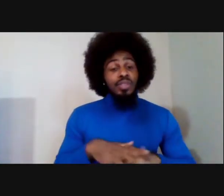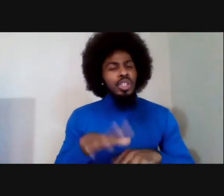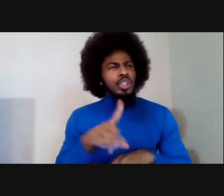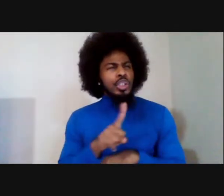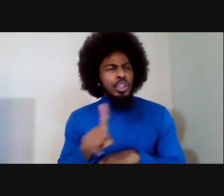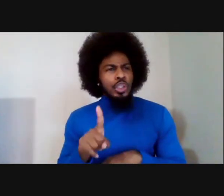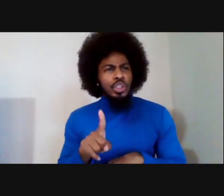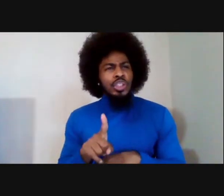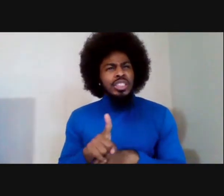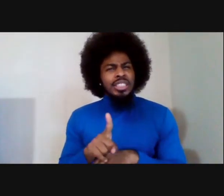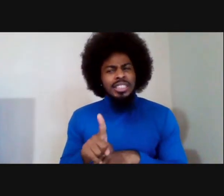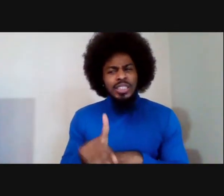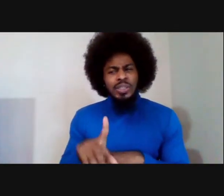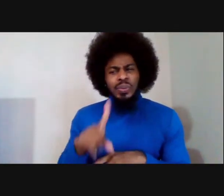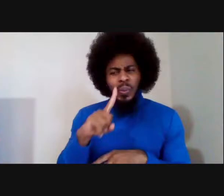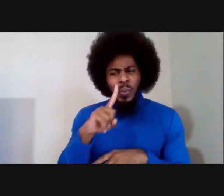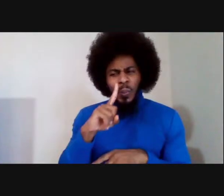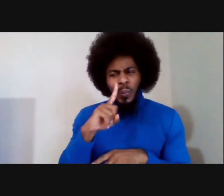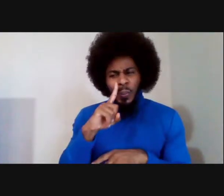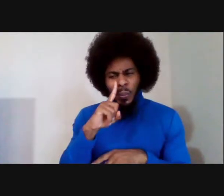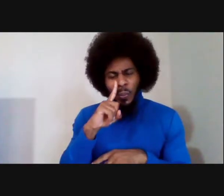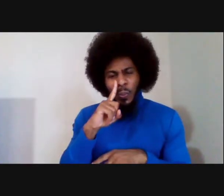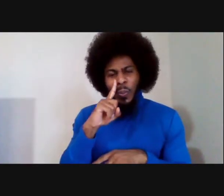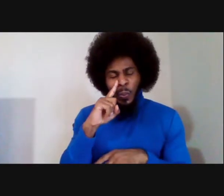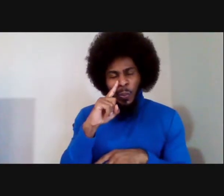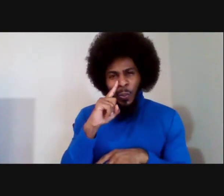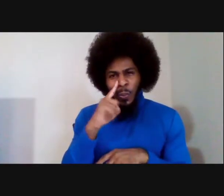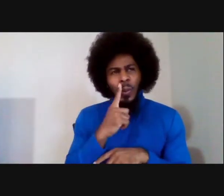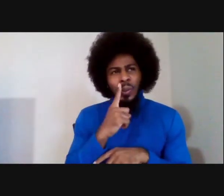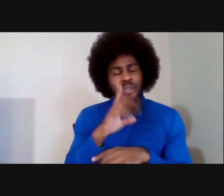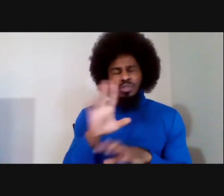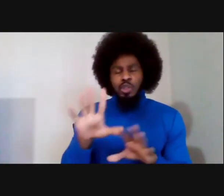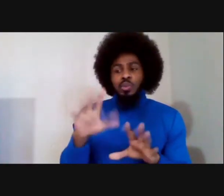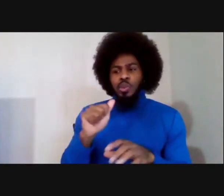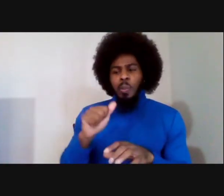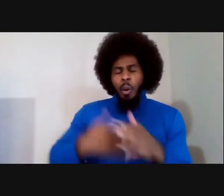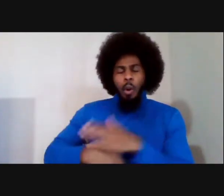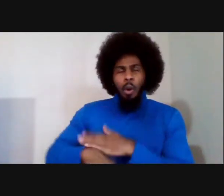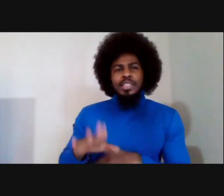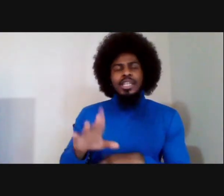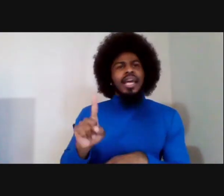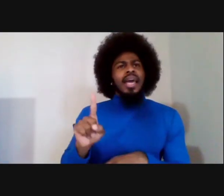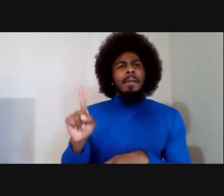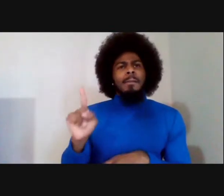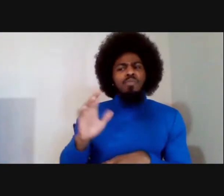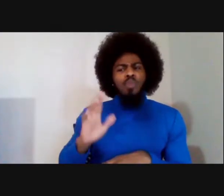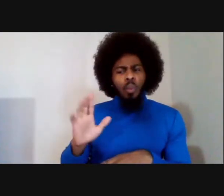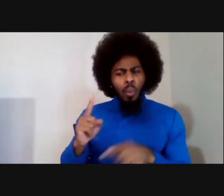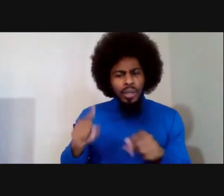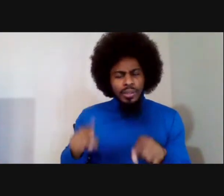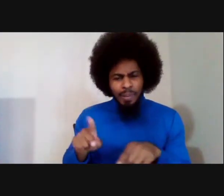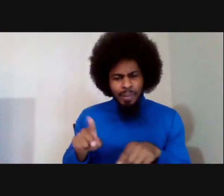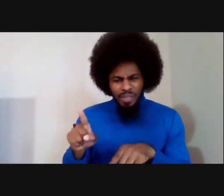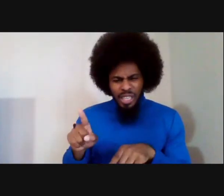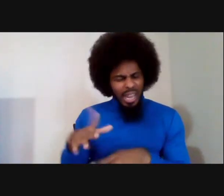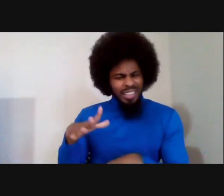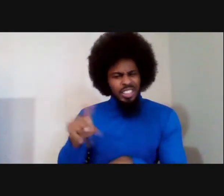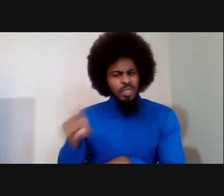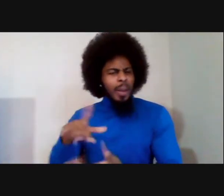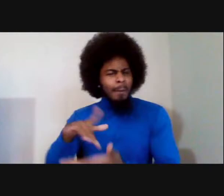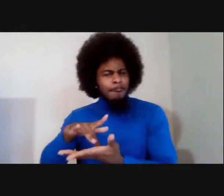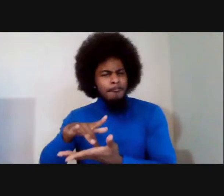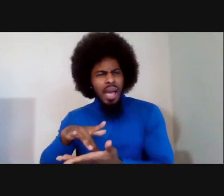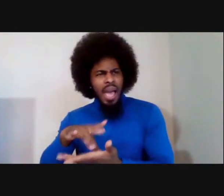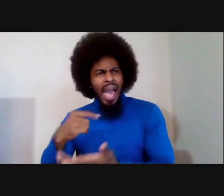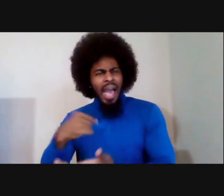was, I think I was in middle school when she was born. And I was like, she is mine. I will take care of her.